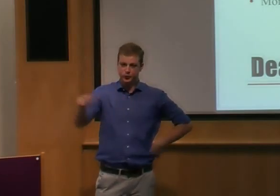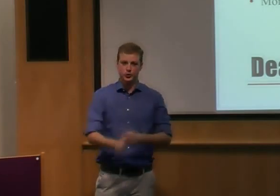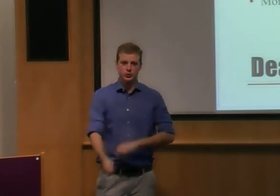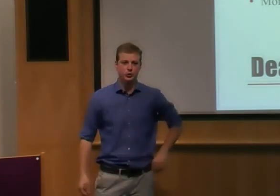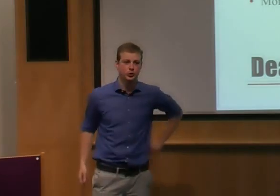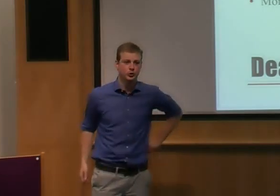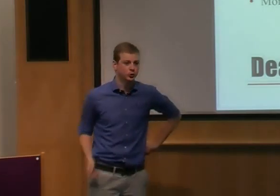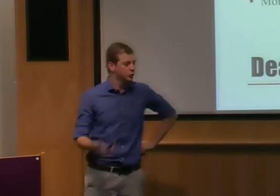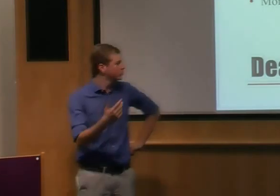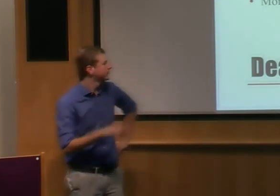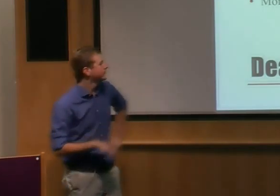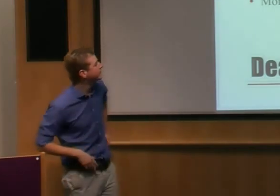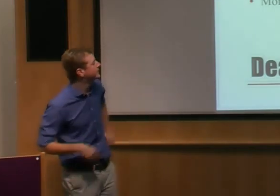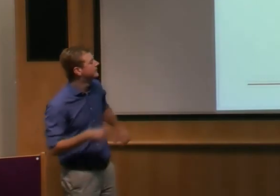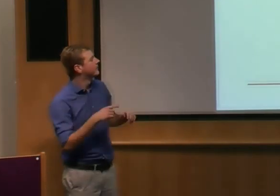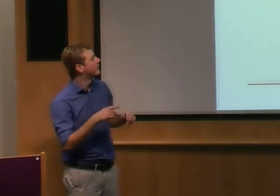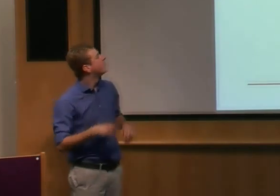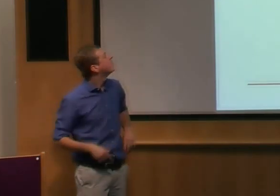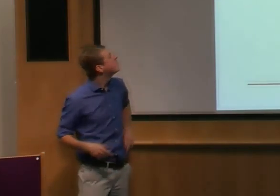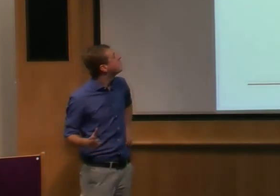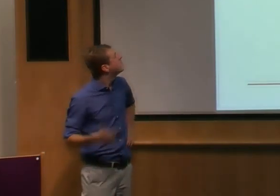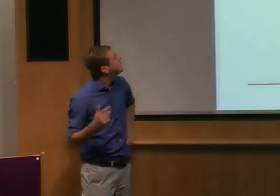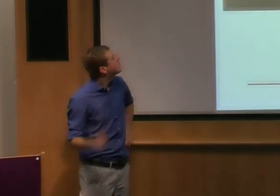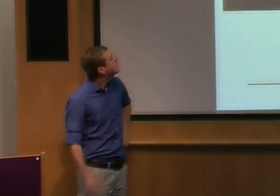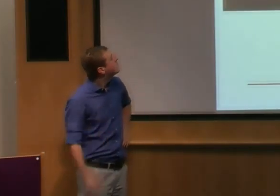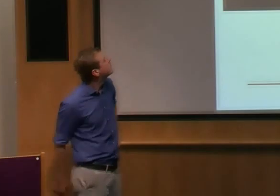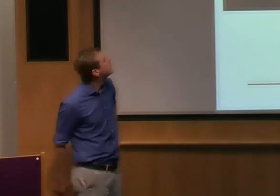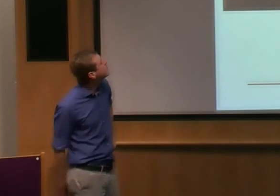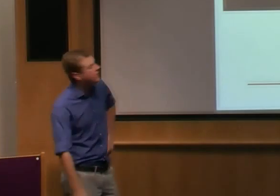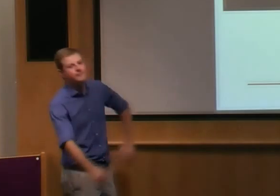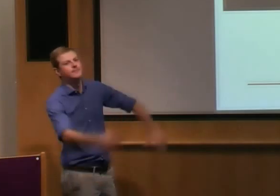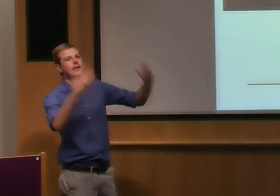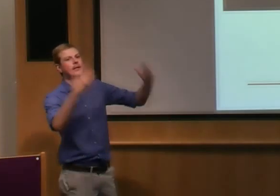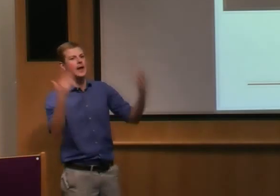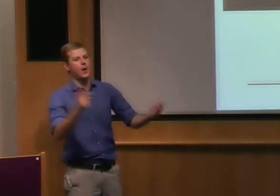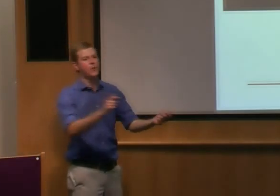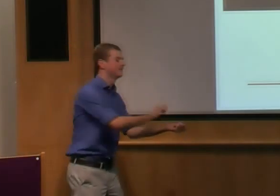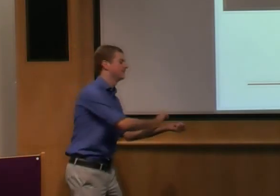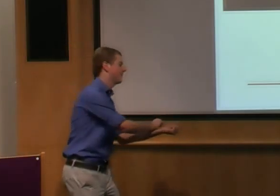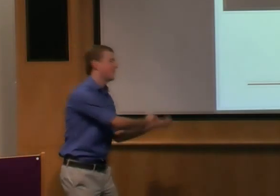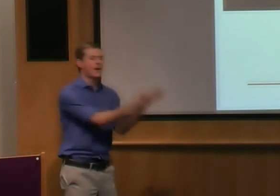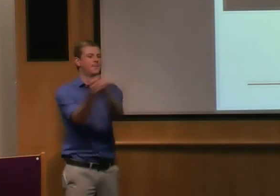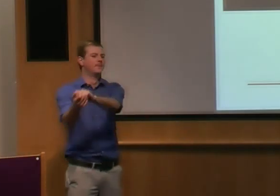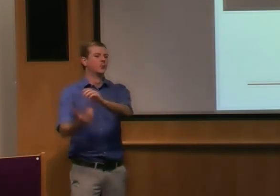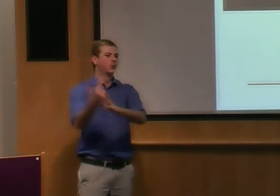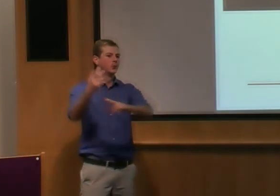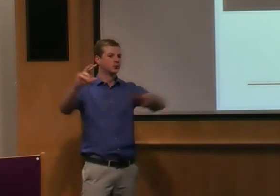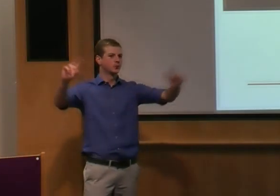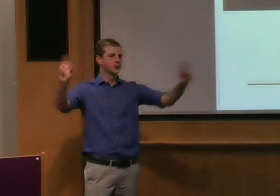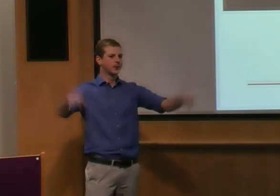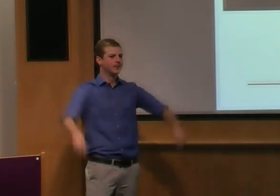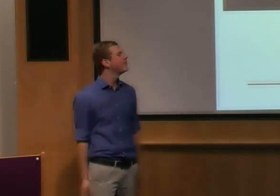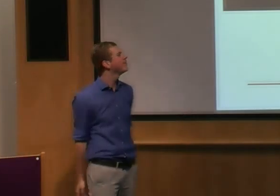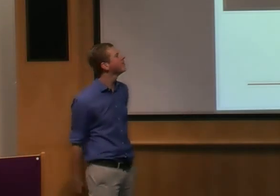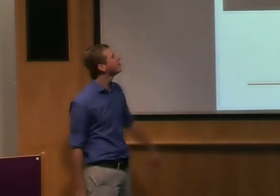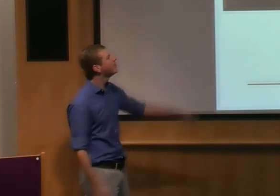show them pure scientific findings that can help to implement policy change. Now let me jump